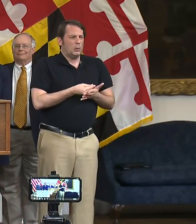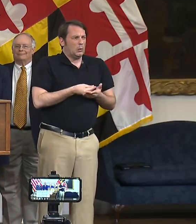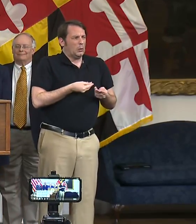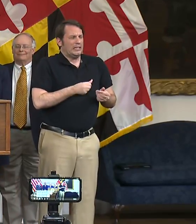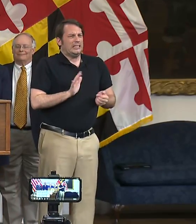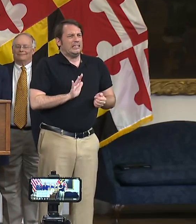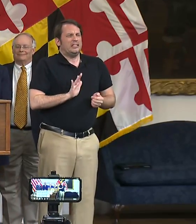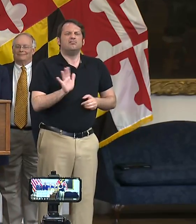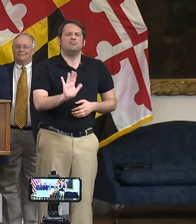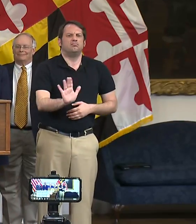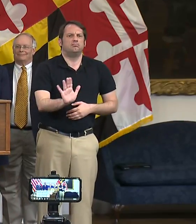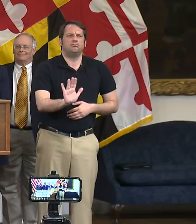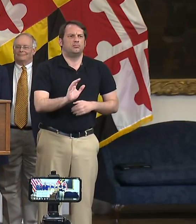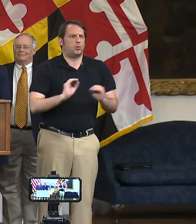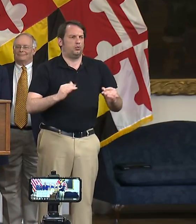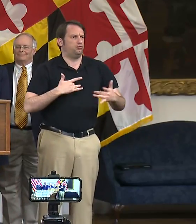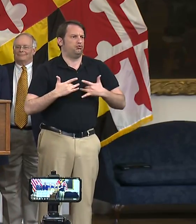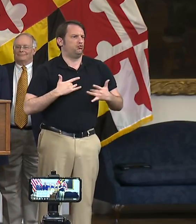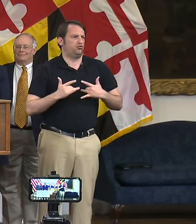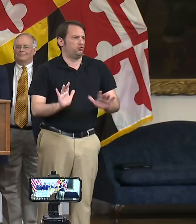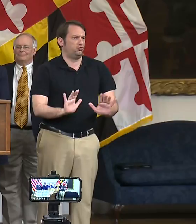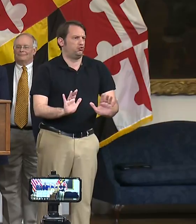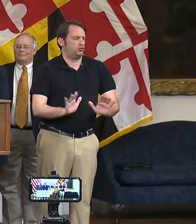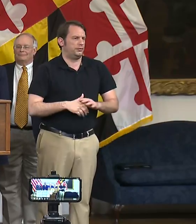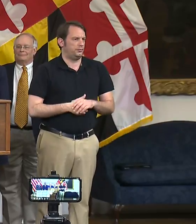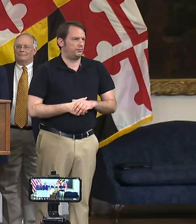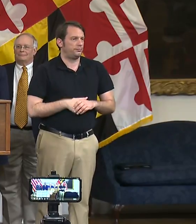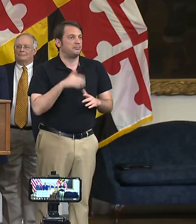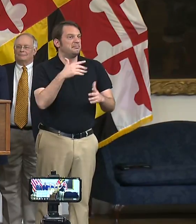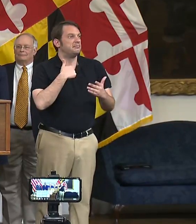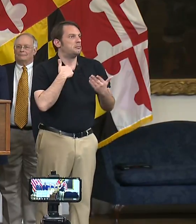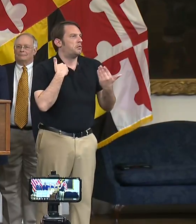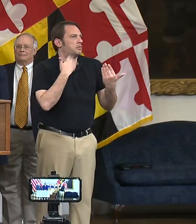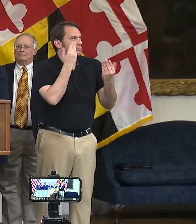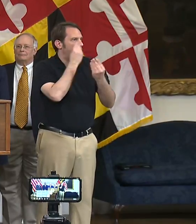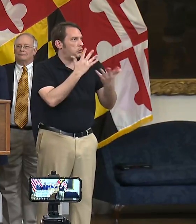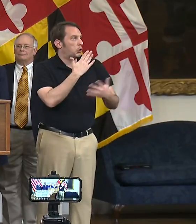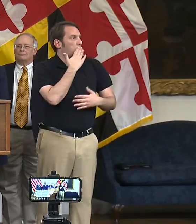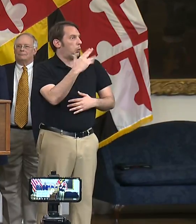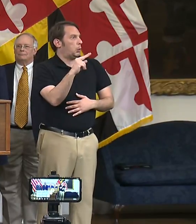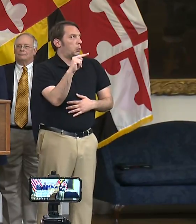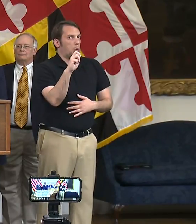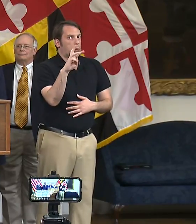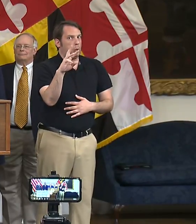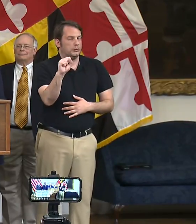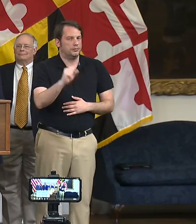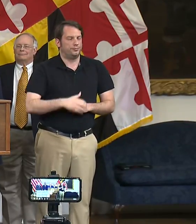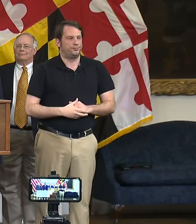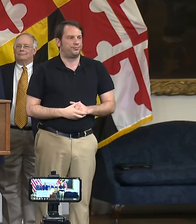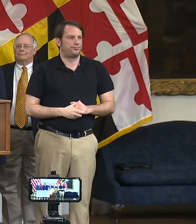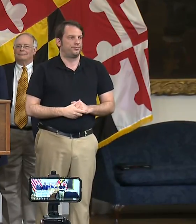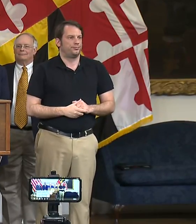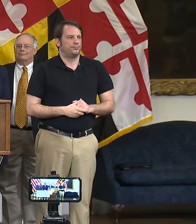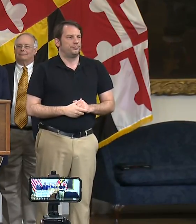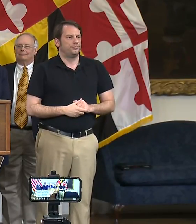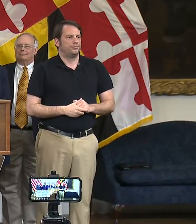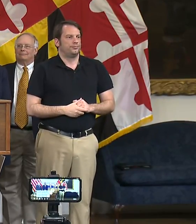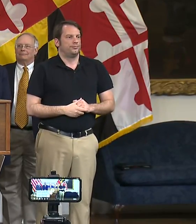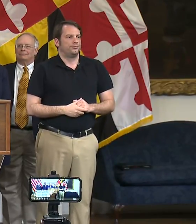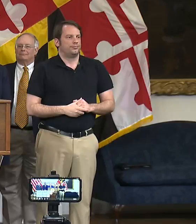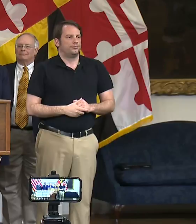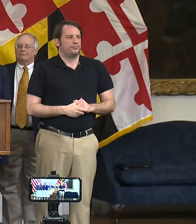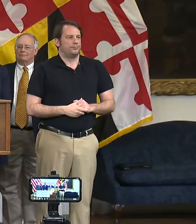report. We've received today the results of 7 tests back tonight. All of